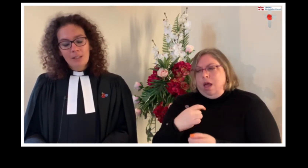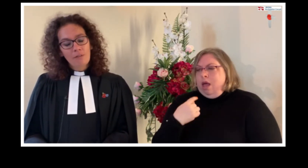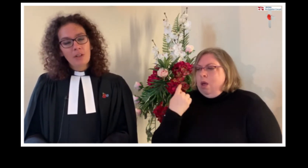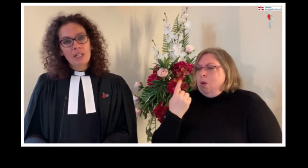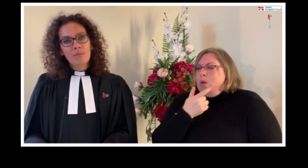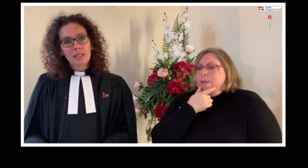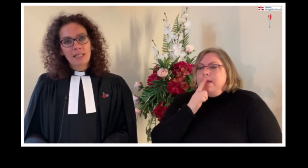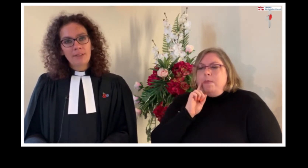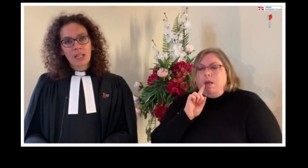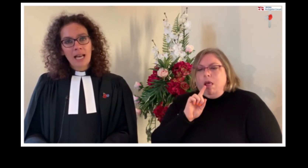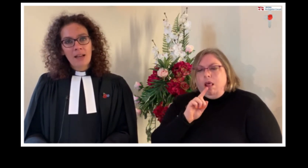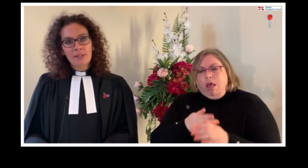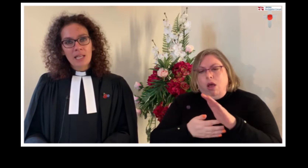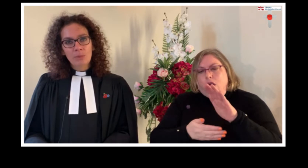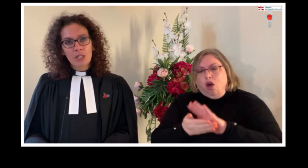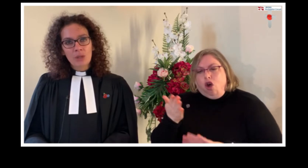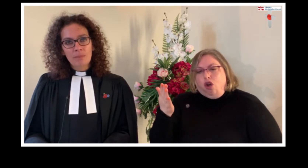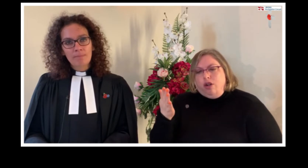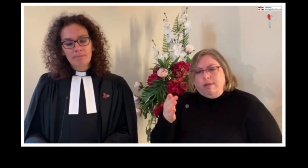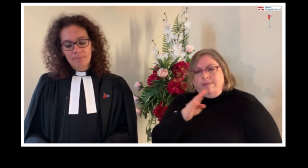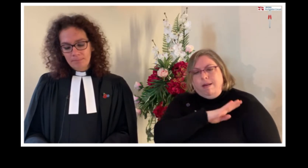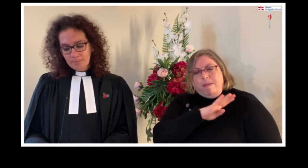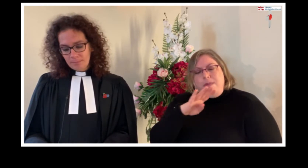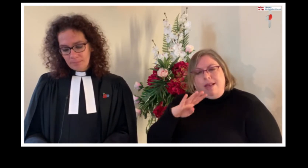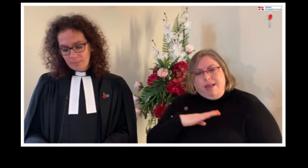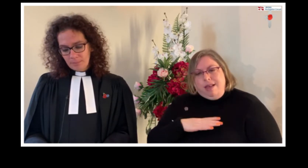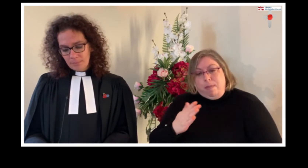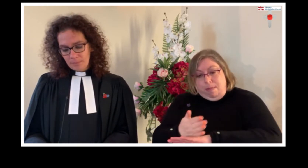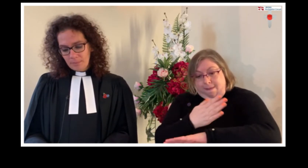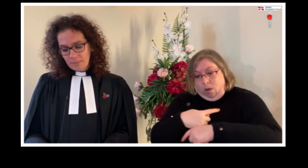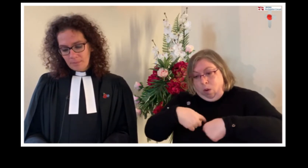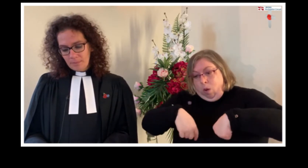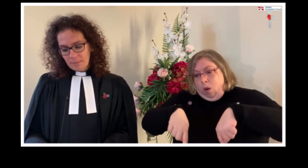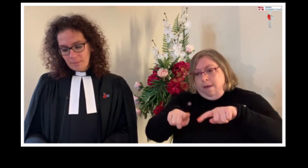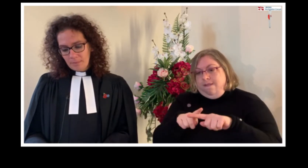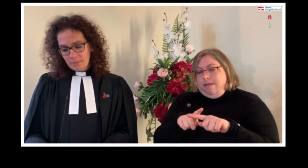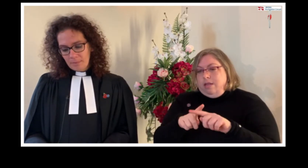to give us the freedom to live our lives as we do.